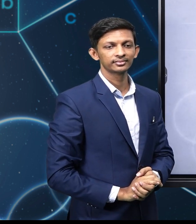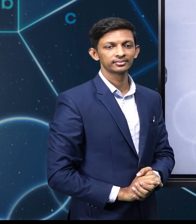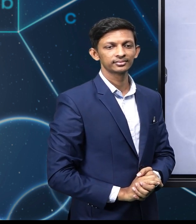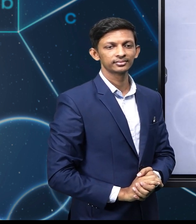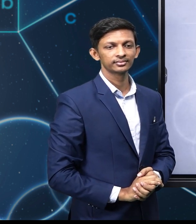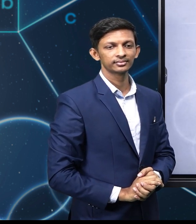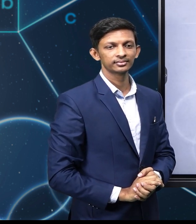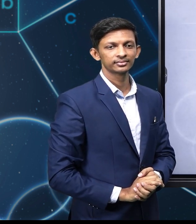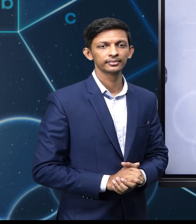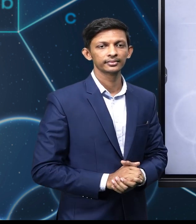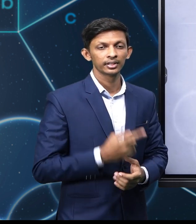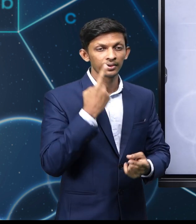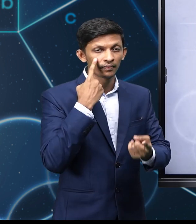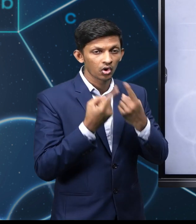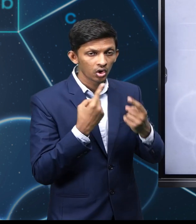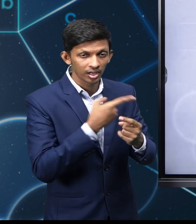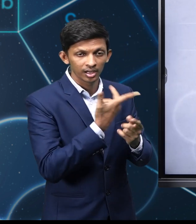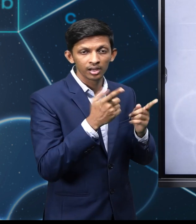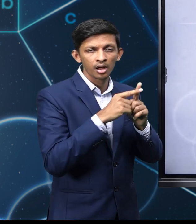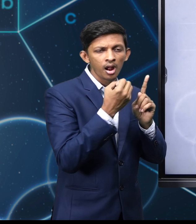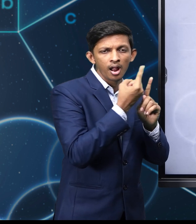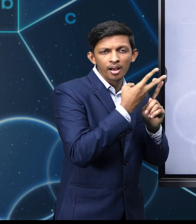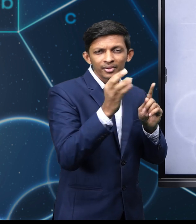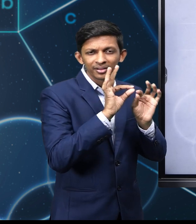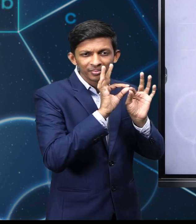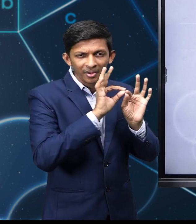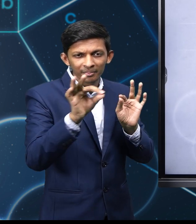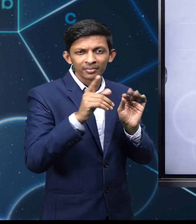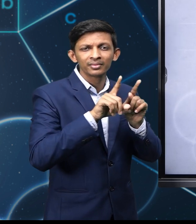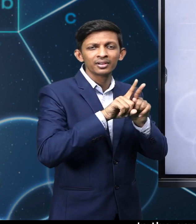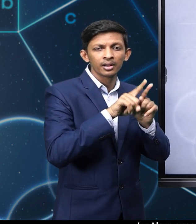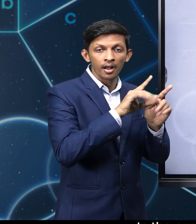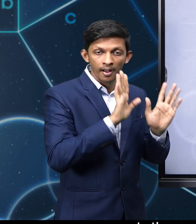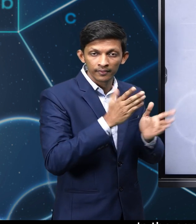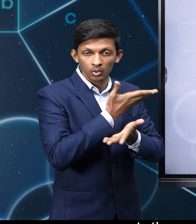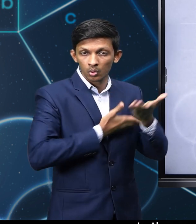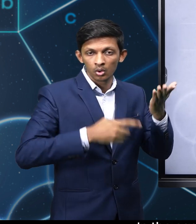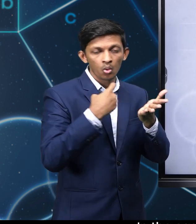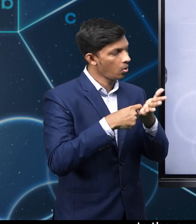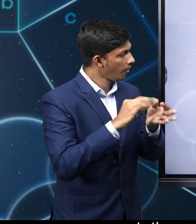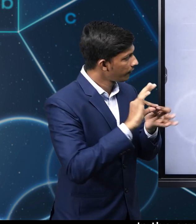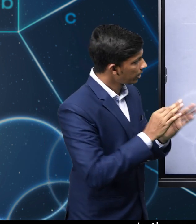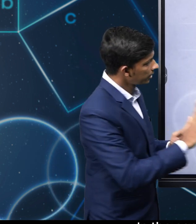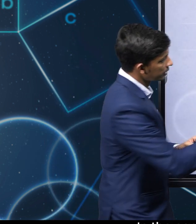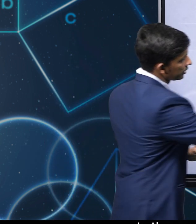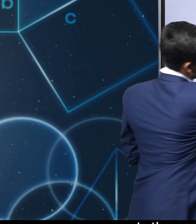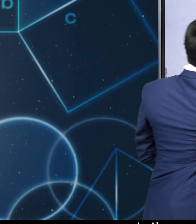the given values. In the case of direct proportion, we take x1 by y1 is equal to x2 by